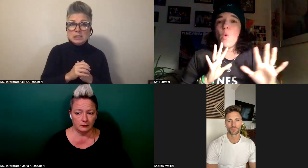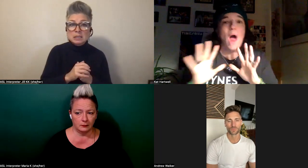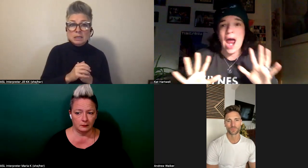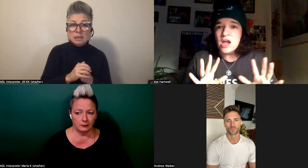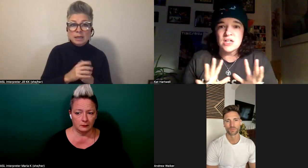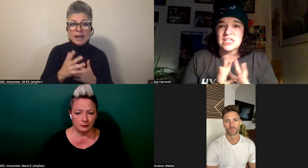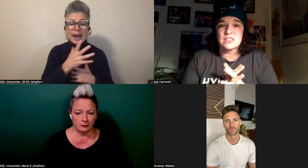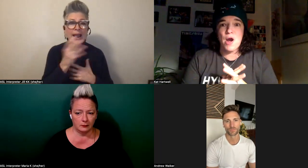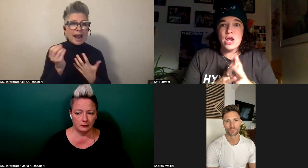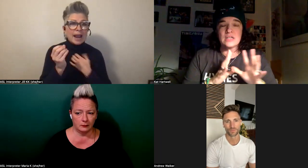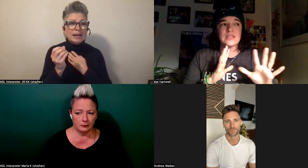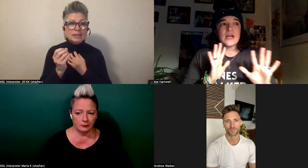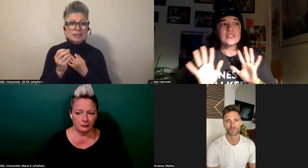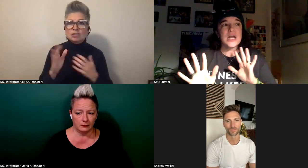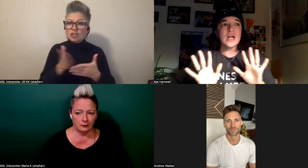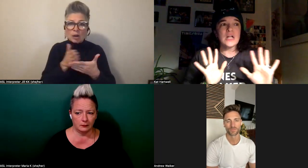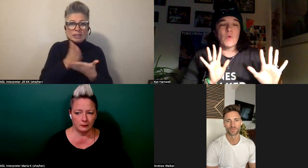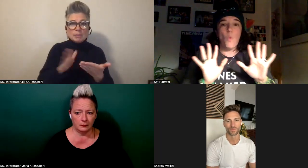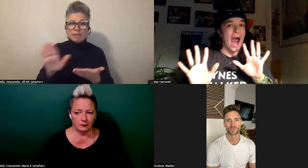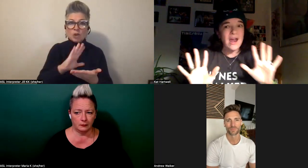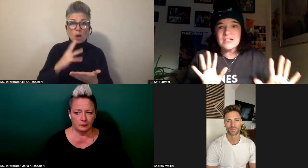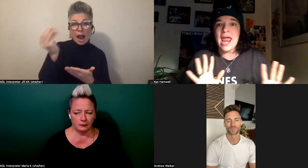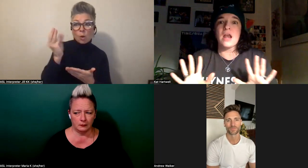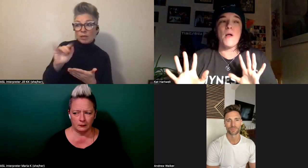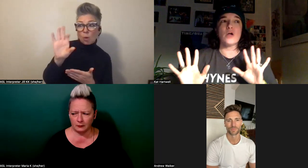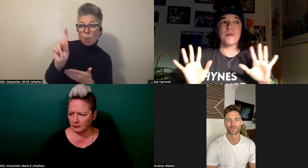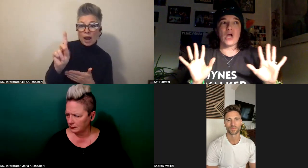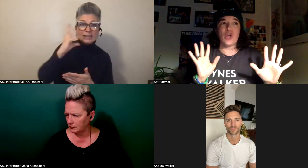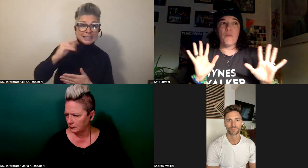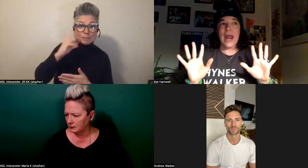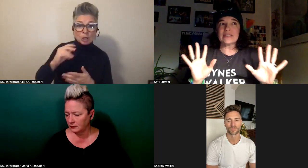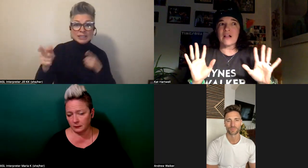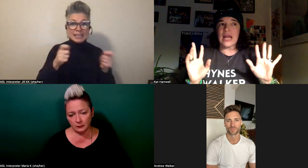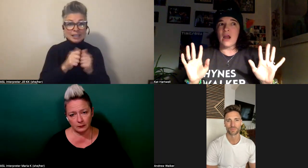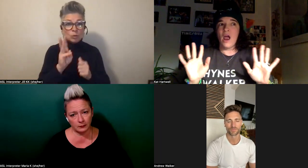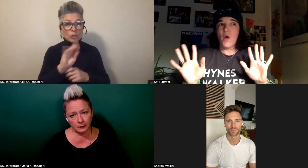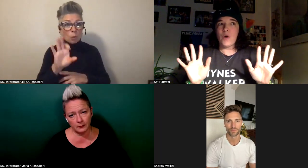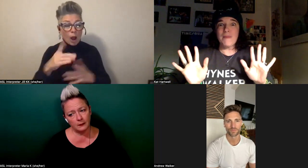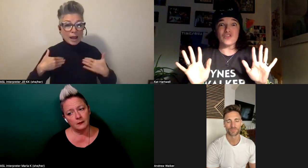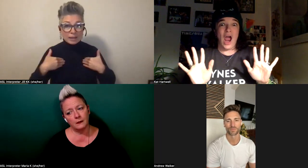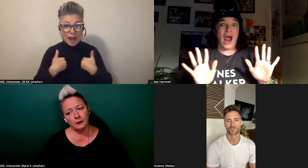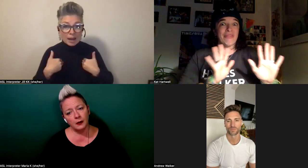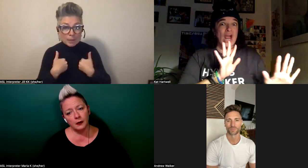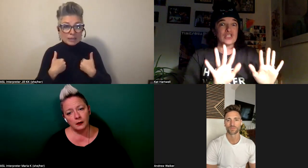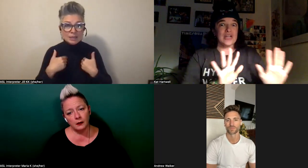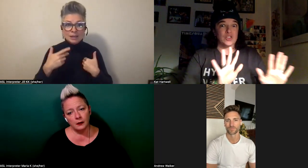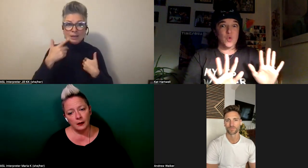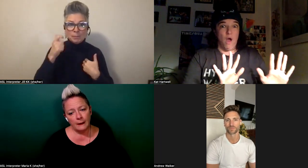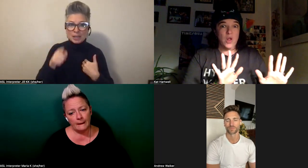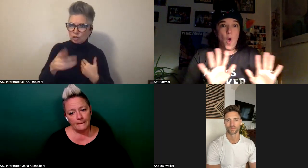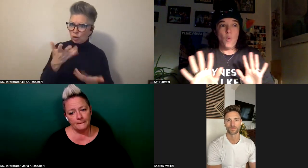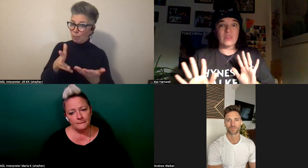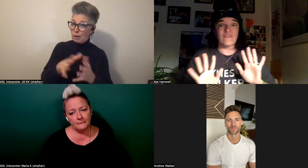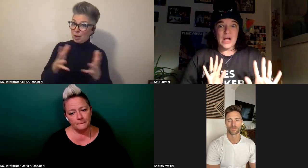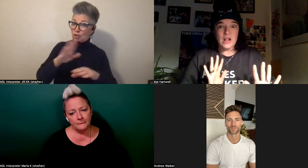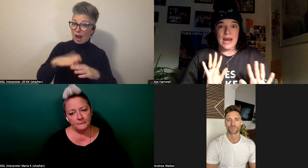out of the wild experience dealing with wild animals because you're basically pretty much on their